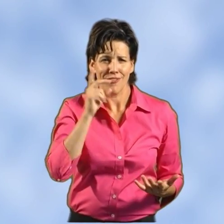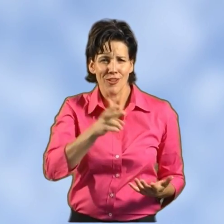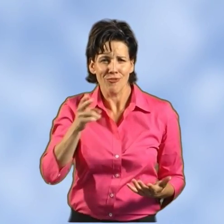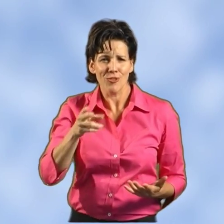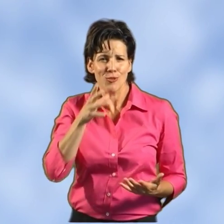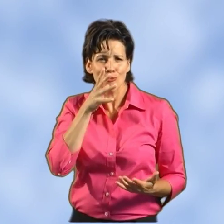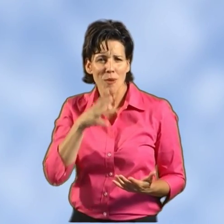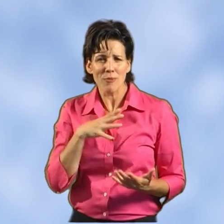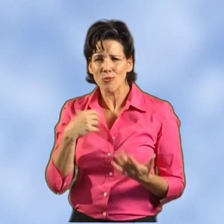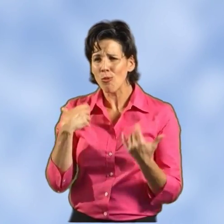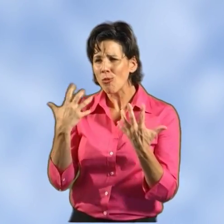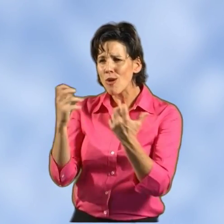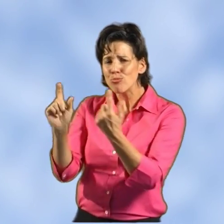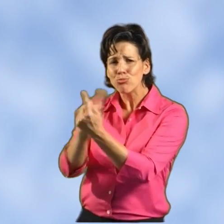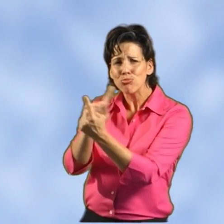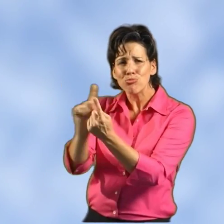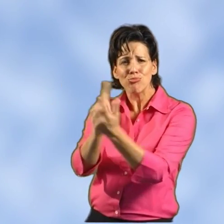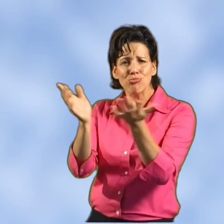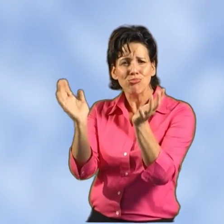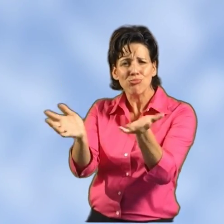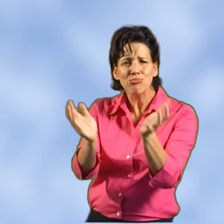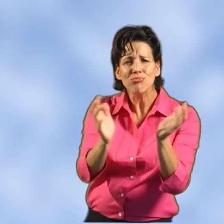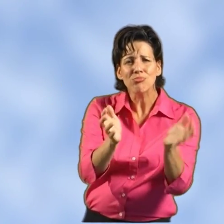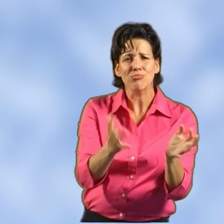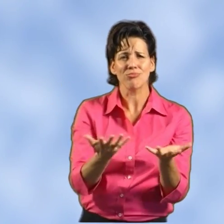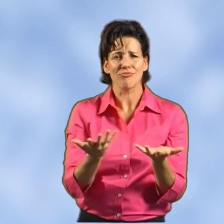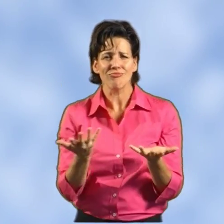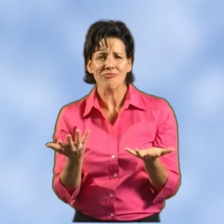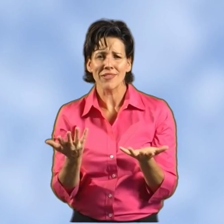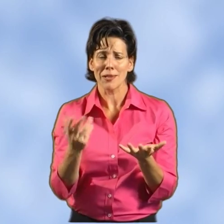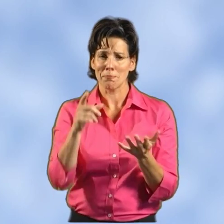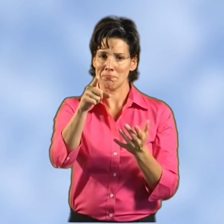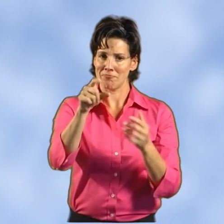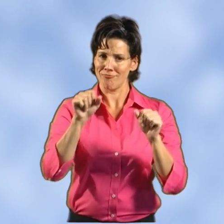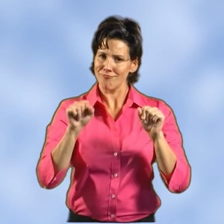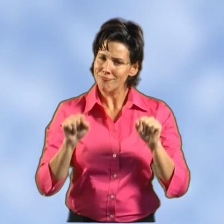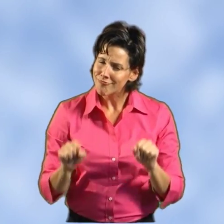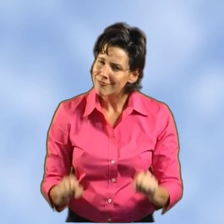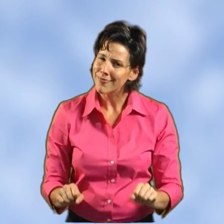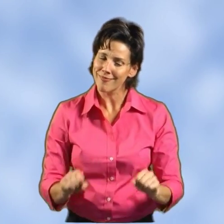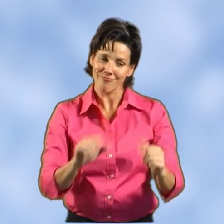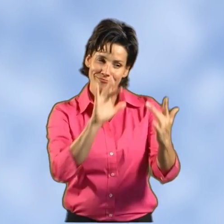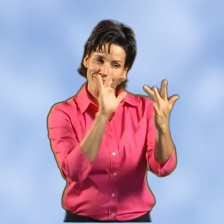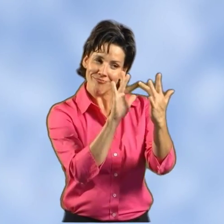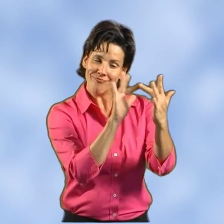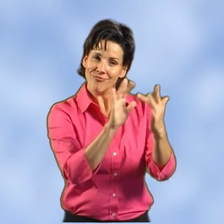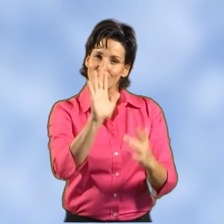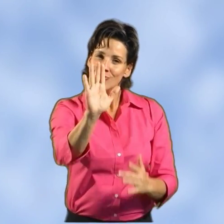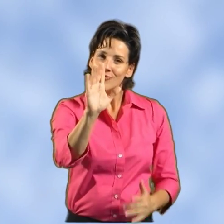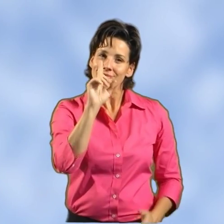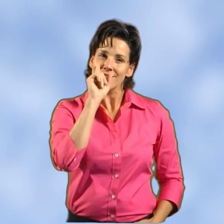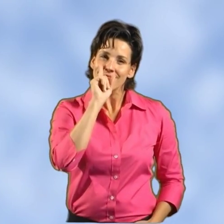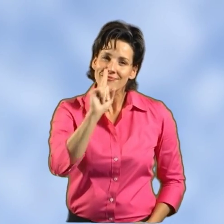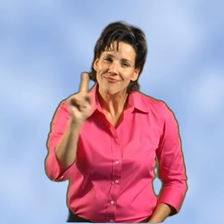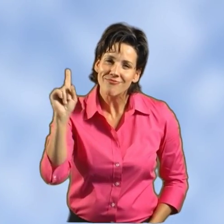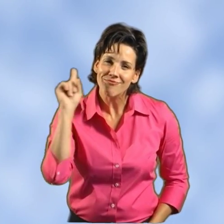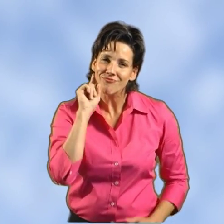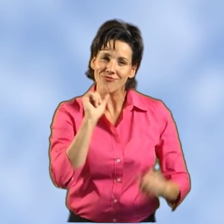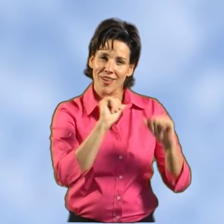talking with other deaf and hard-of-hearing women, especially deaf and hard-of-hearing breast cancer survivors, may be a